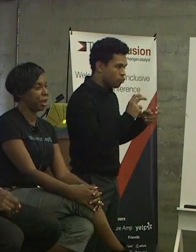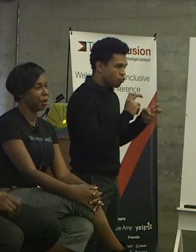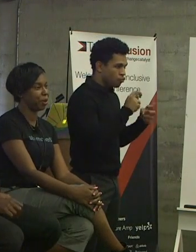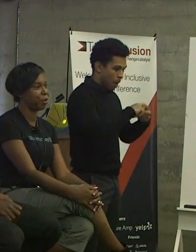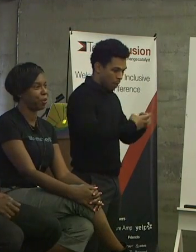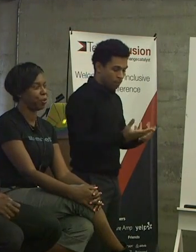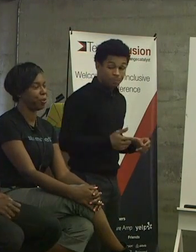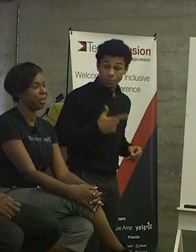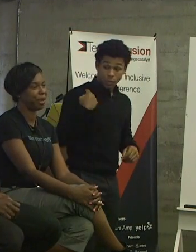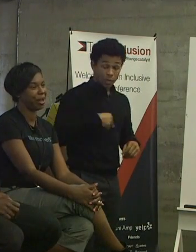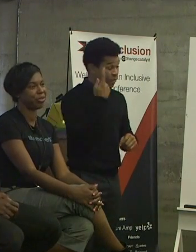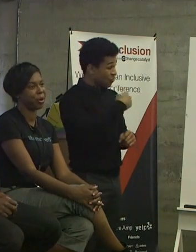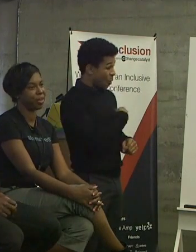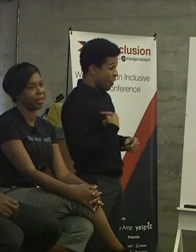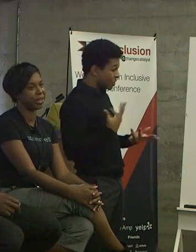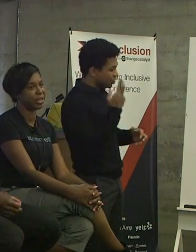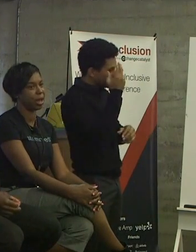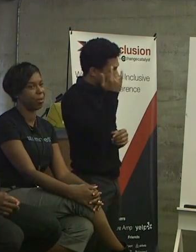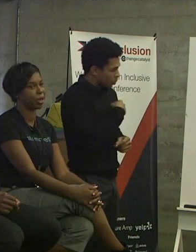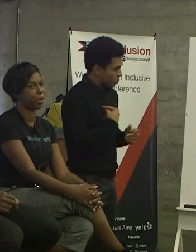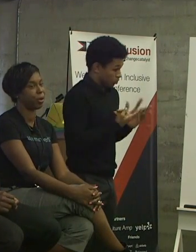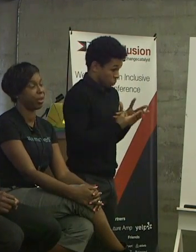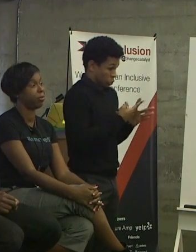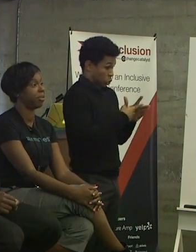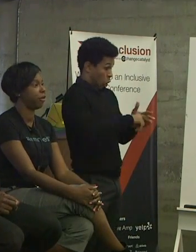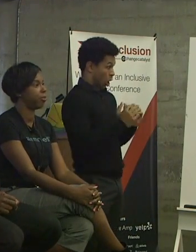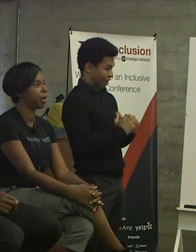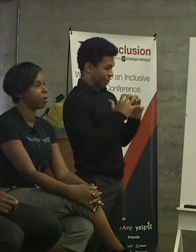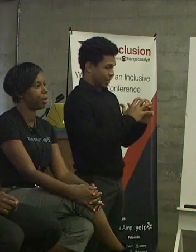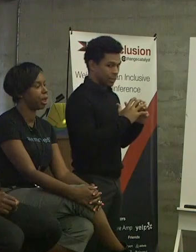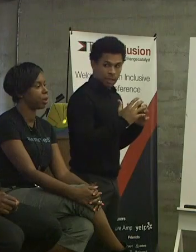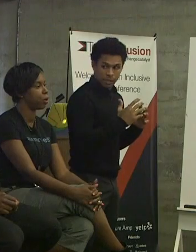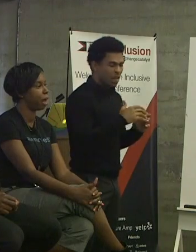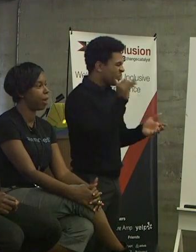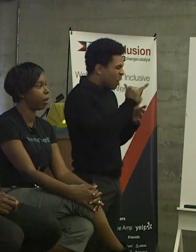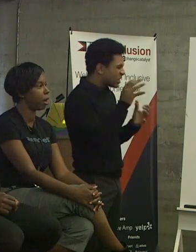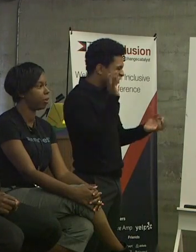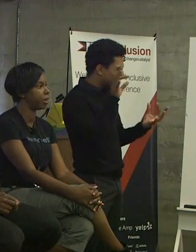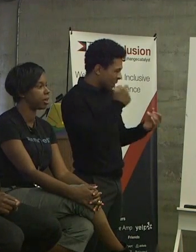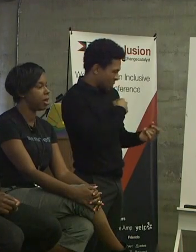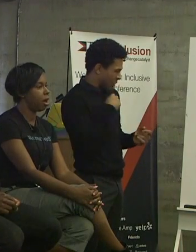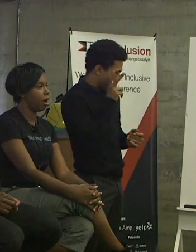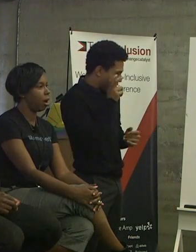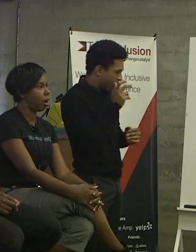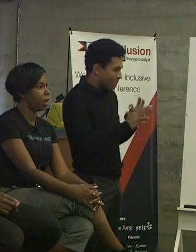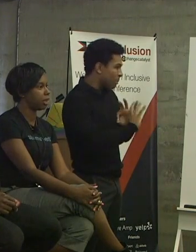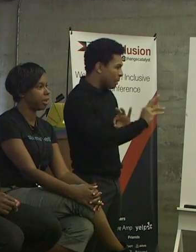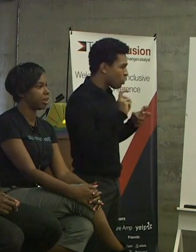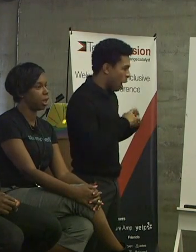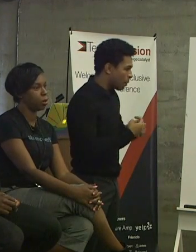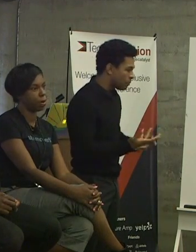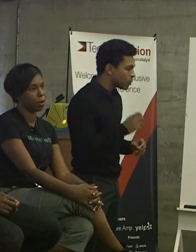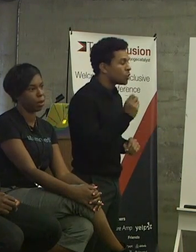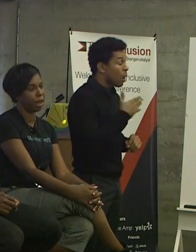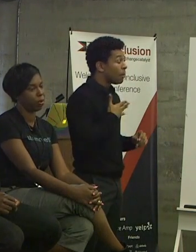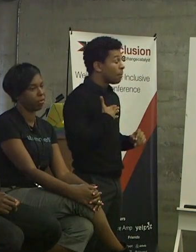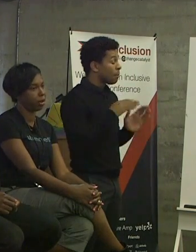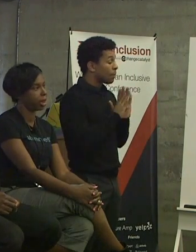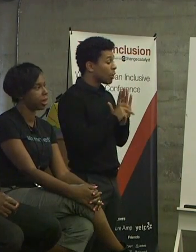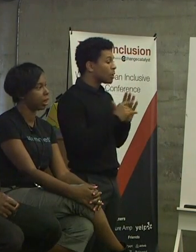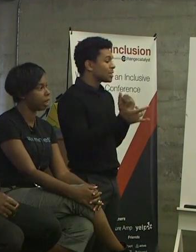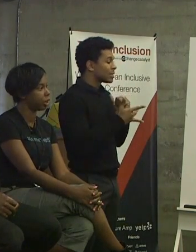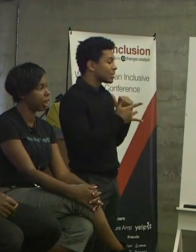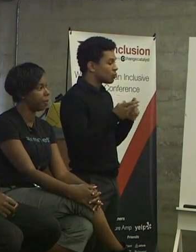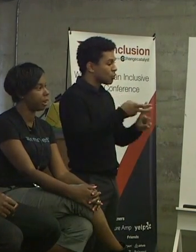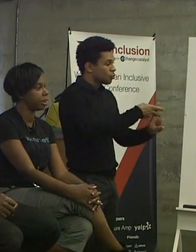us, you know, the reason we kind of started this is that was the feedback that we were getting. So my background is has been in technical recruiting. I worked